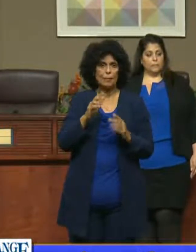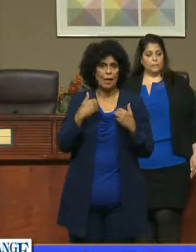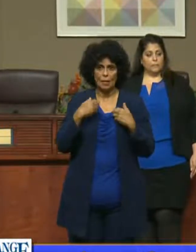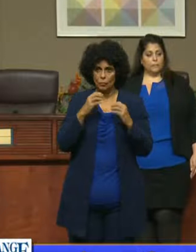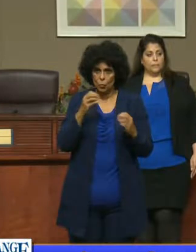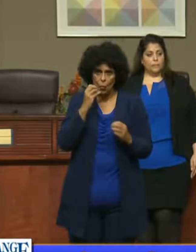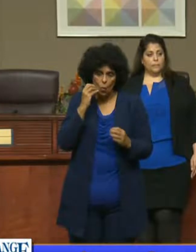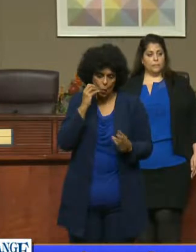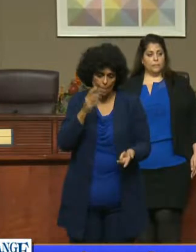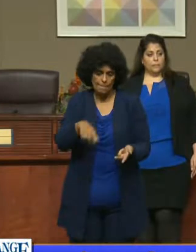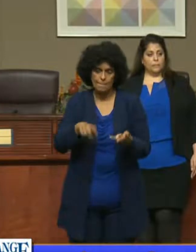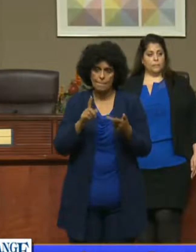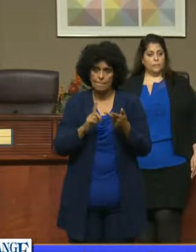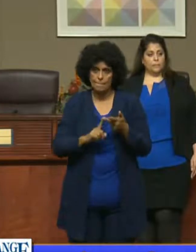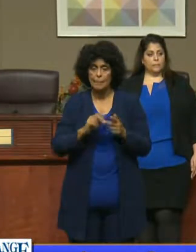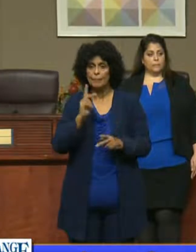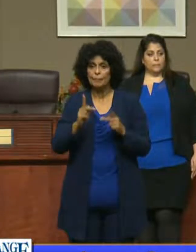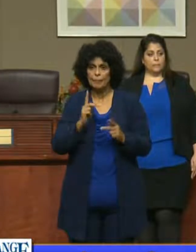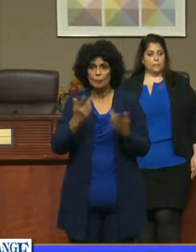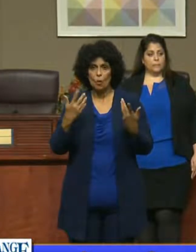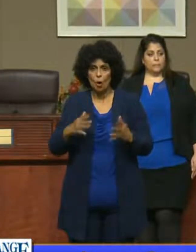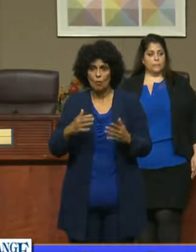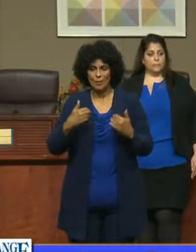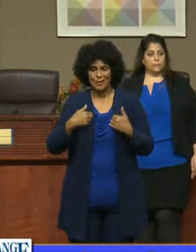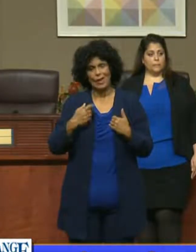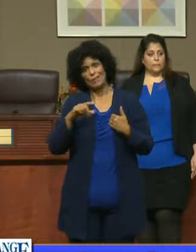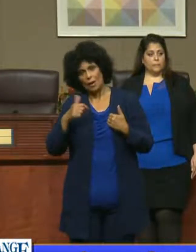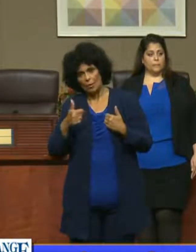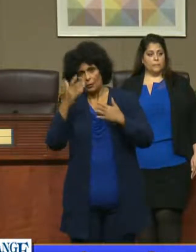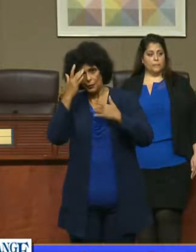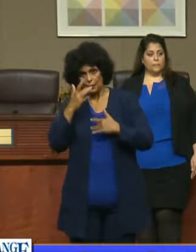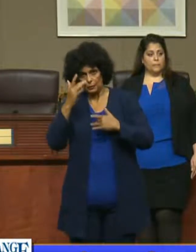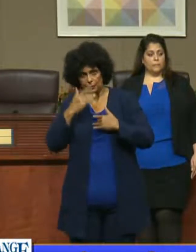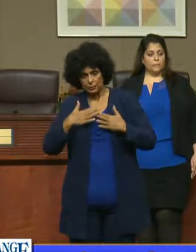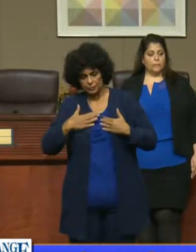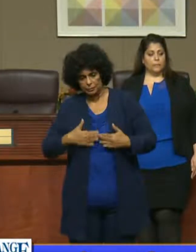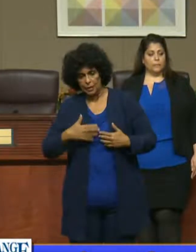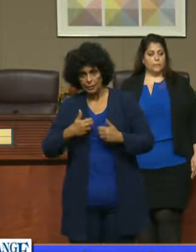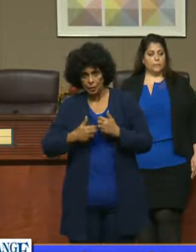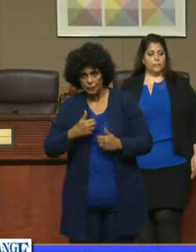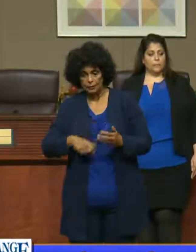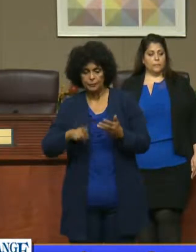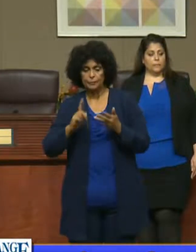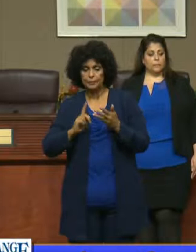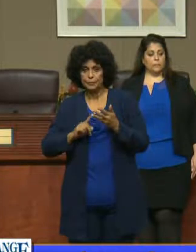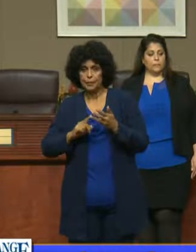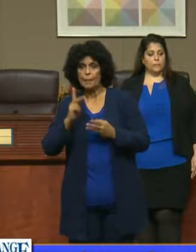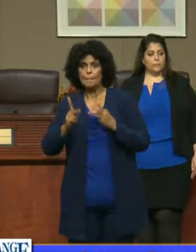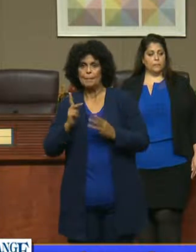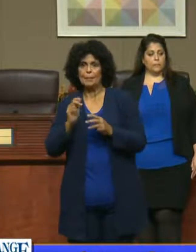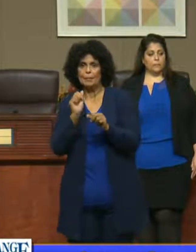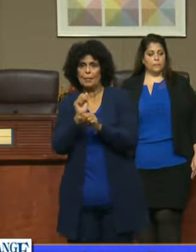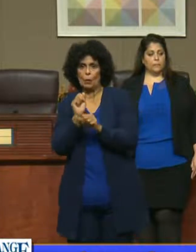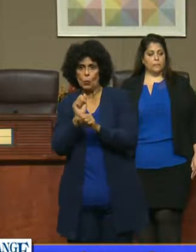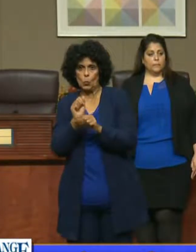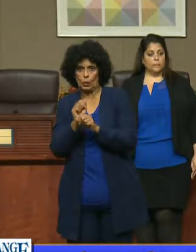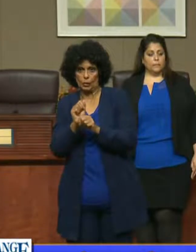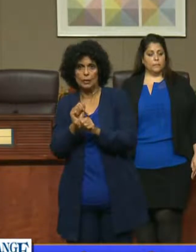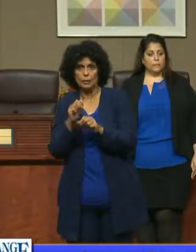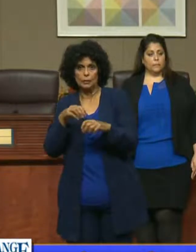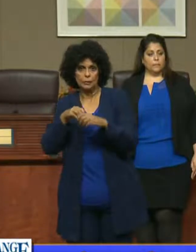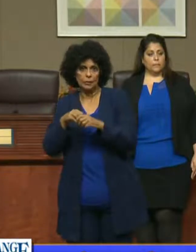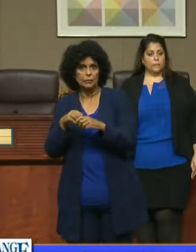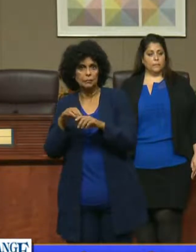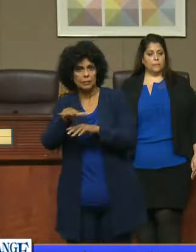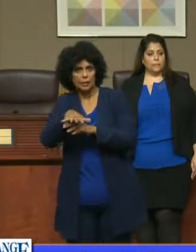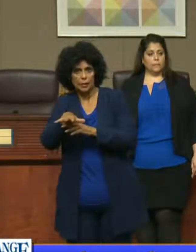healthcare workers, and first responders. Those are the dynamics in society that need to continue to operate in a healthy environment so that the